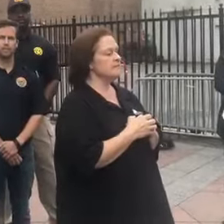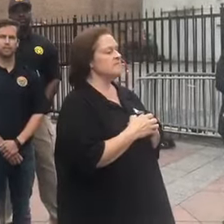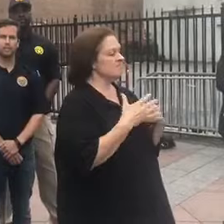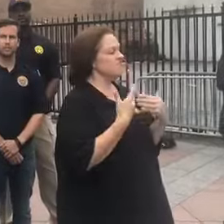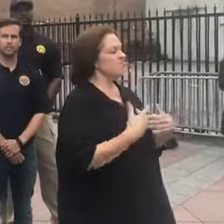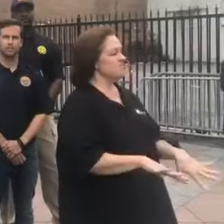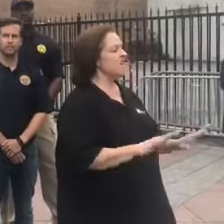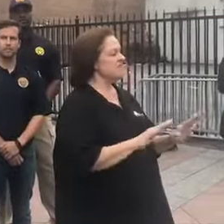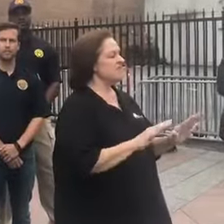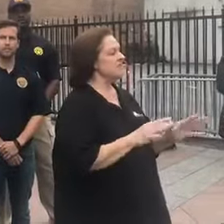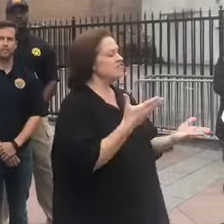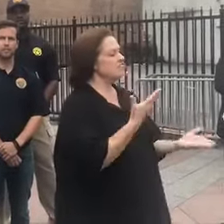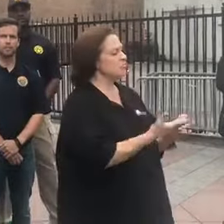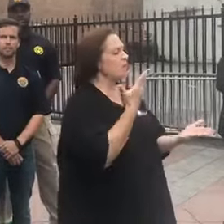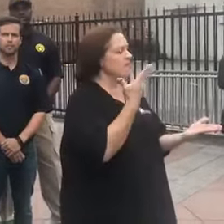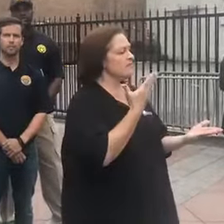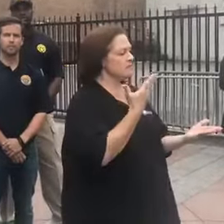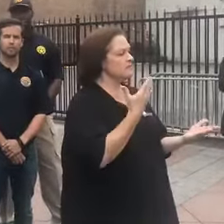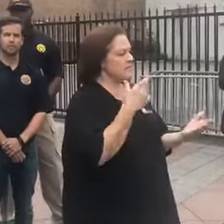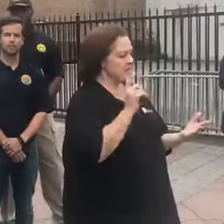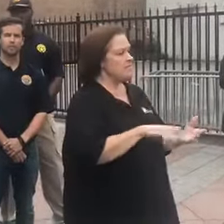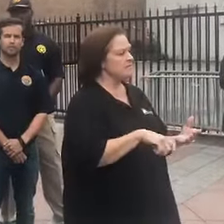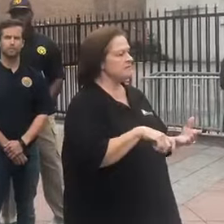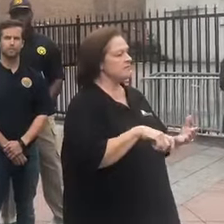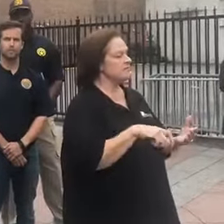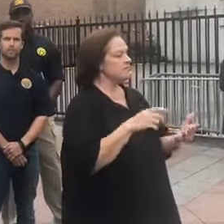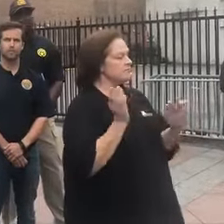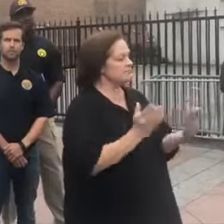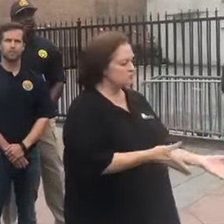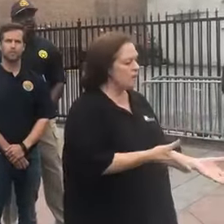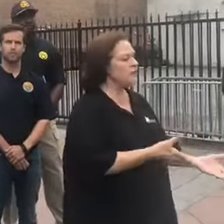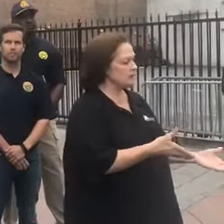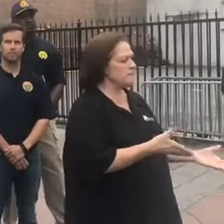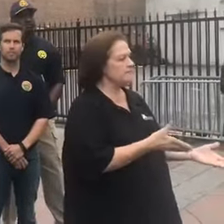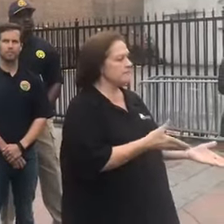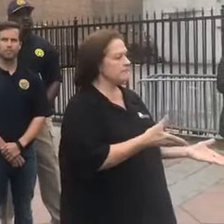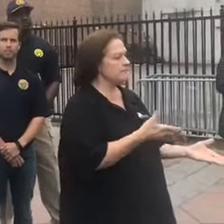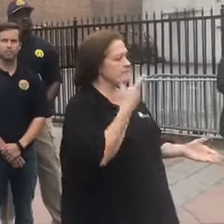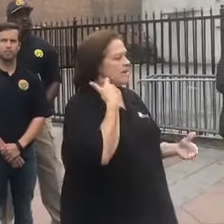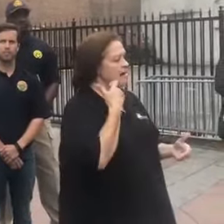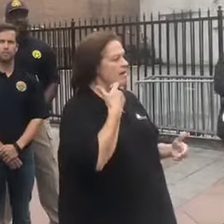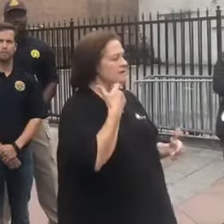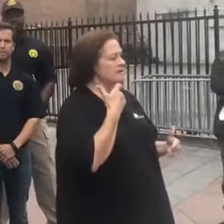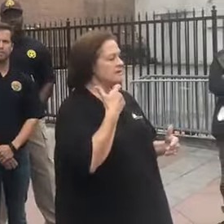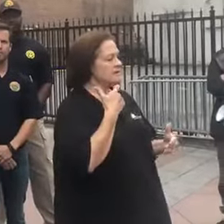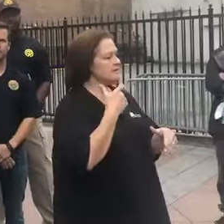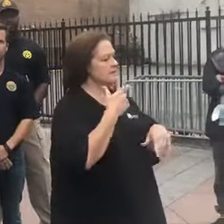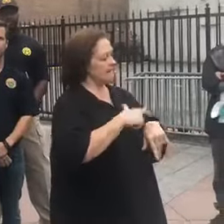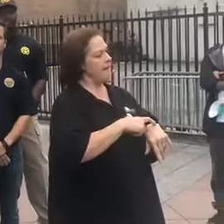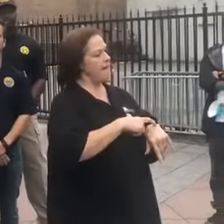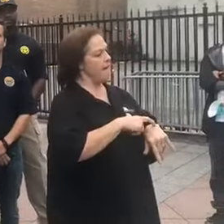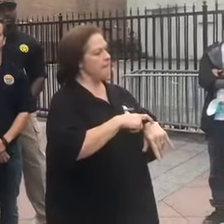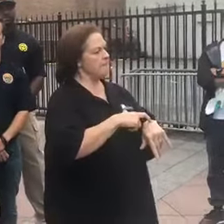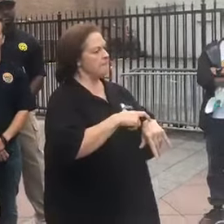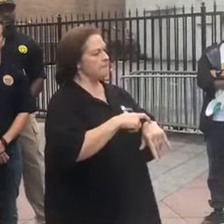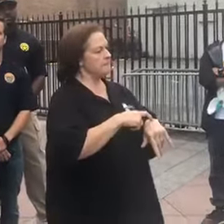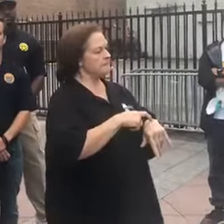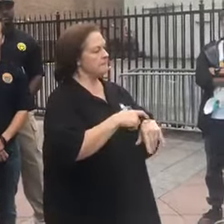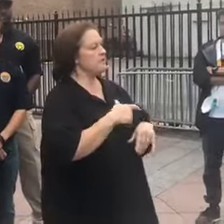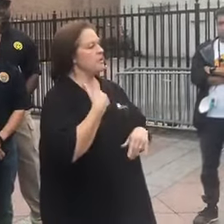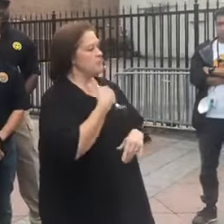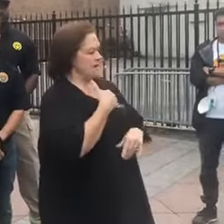that we are now in recovery mode. Our hearts go out to the family of the people who were lost, and to the